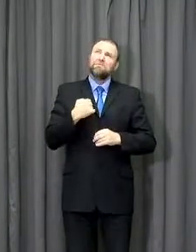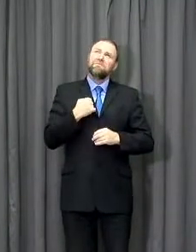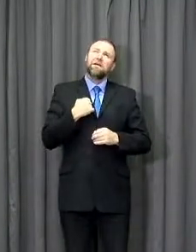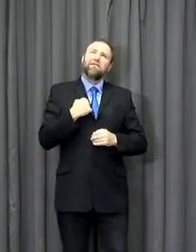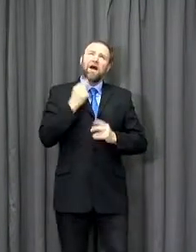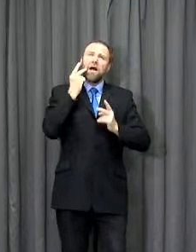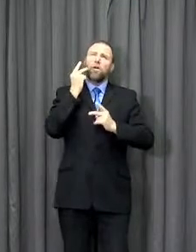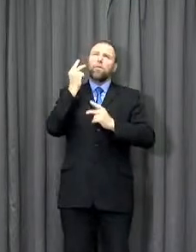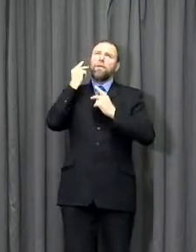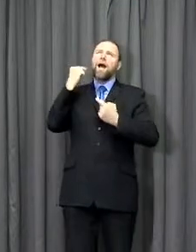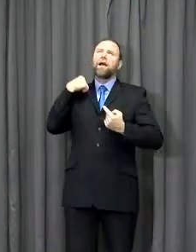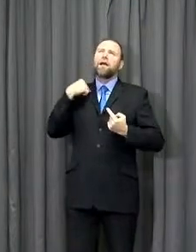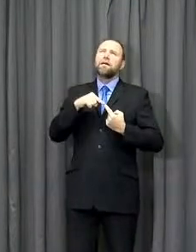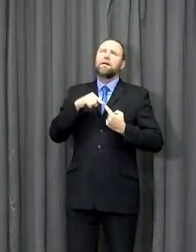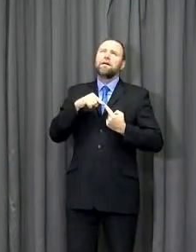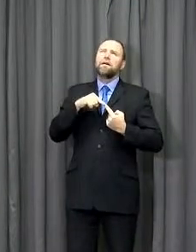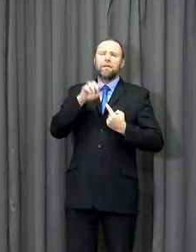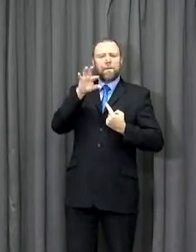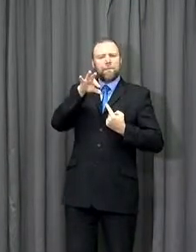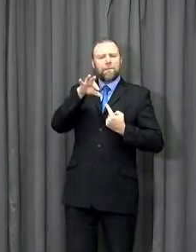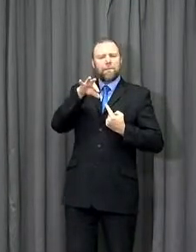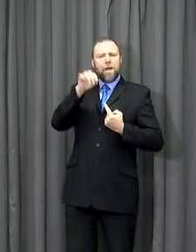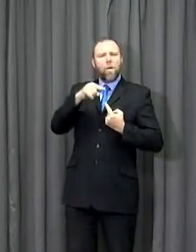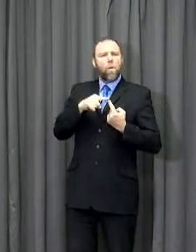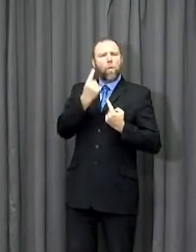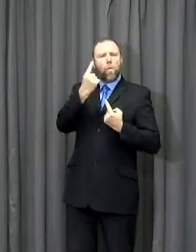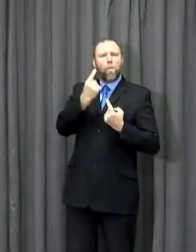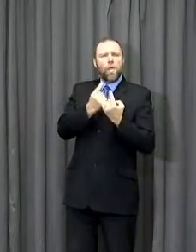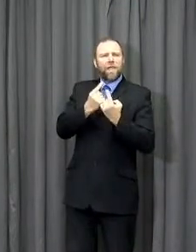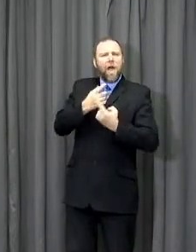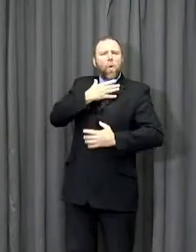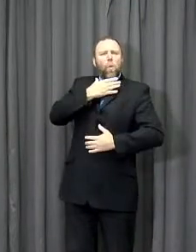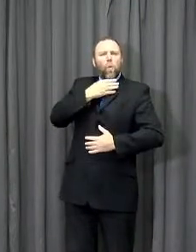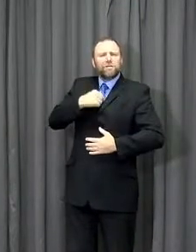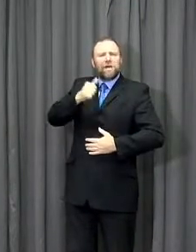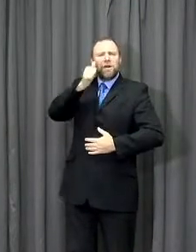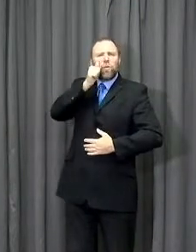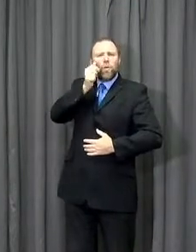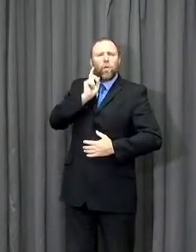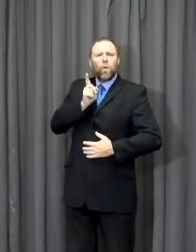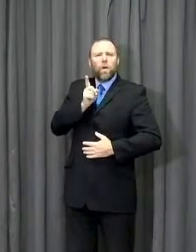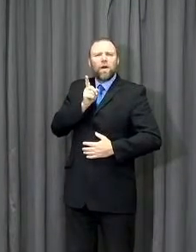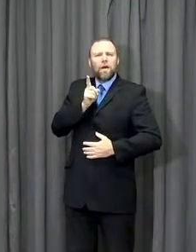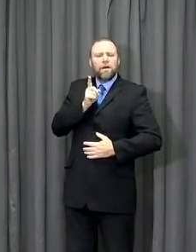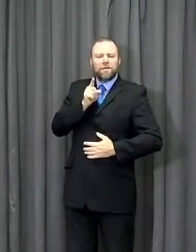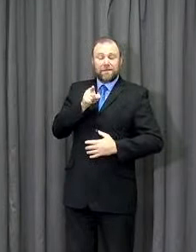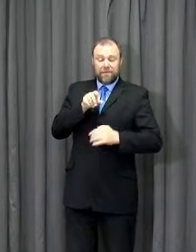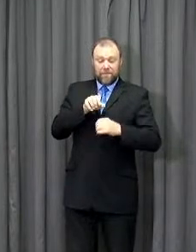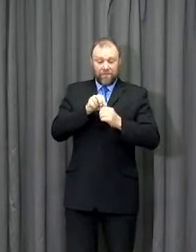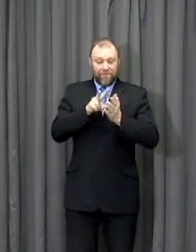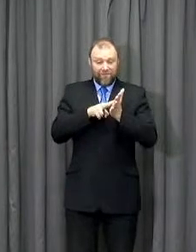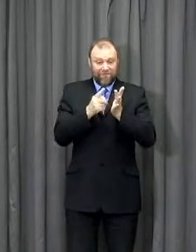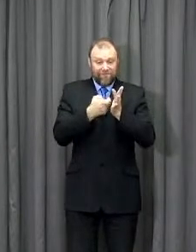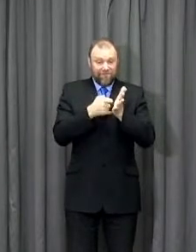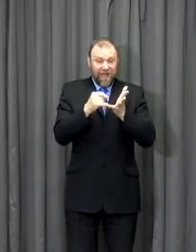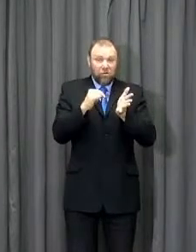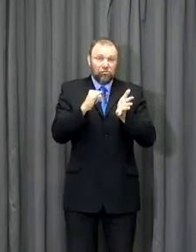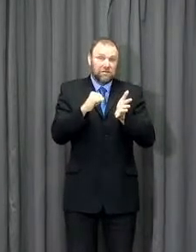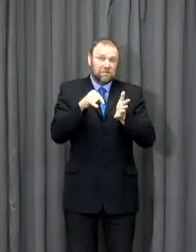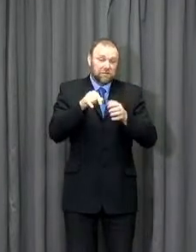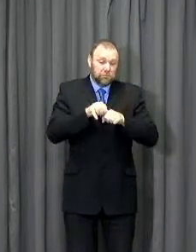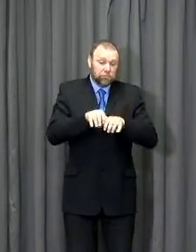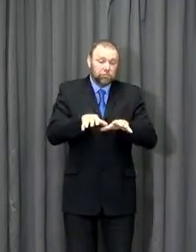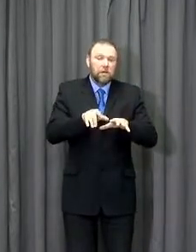from that I wish I'd known, earlier in the pandemic, it was that the virus behaved in a different way to how